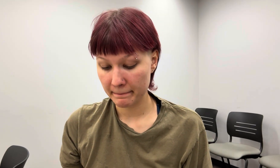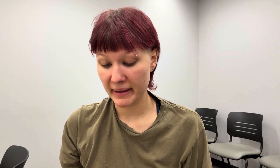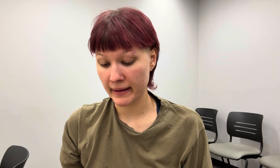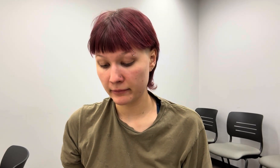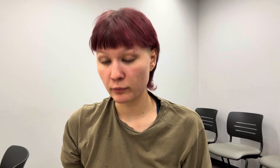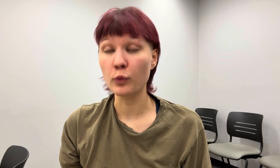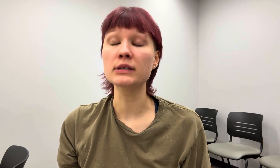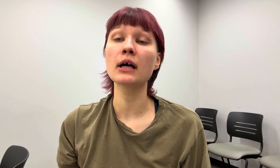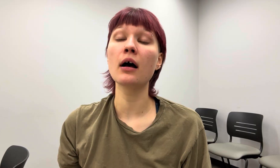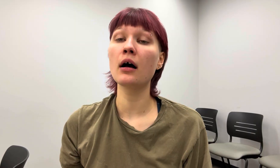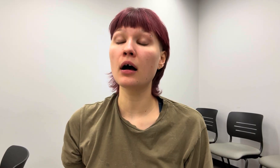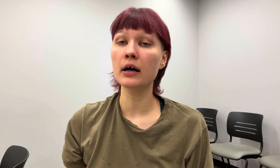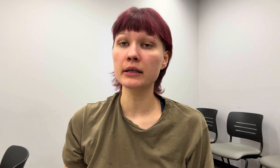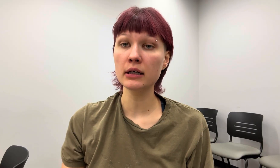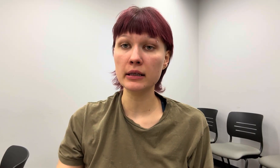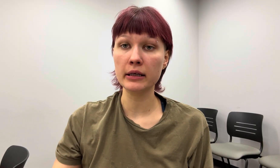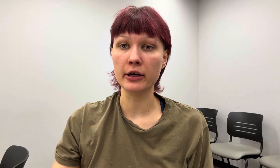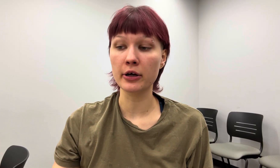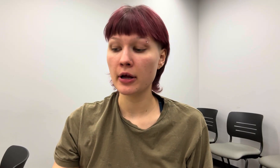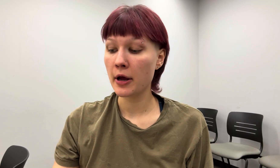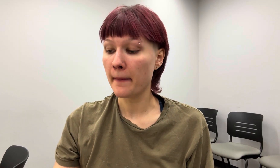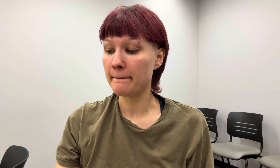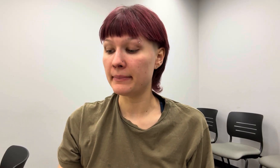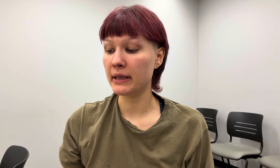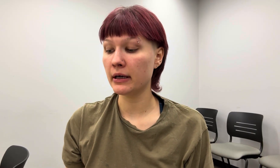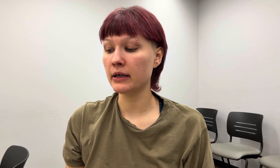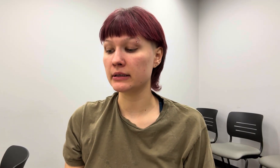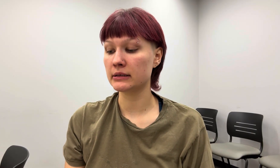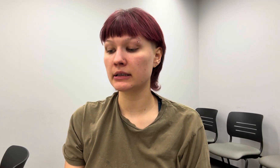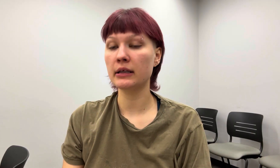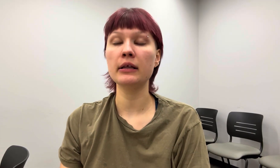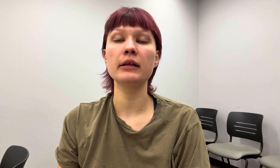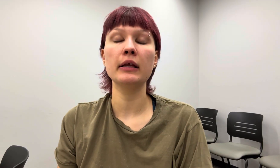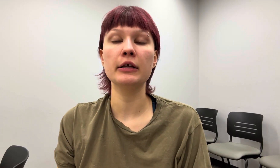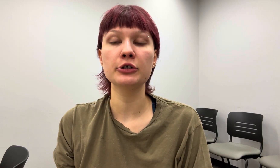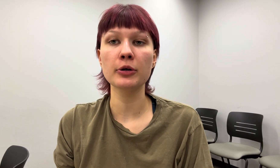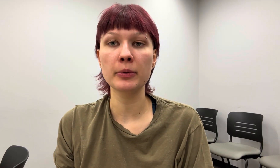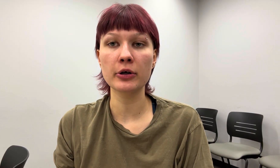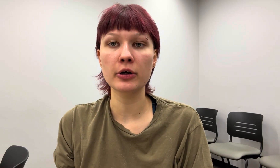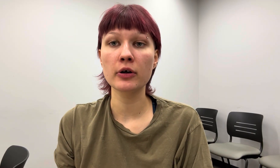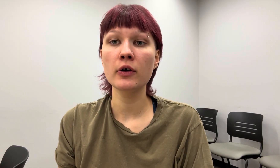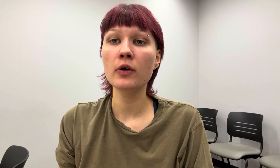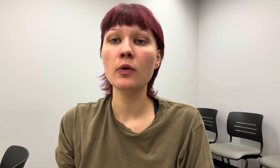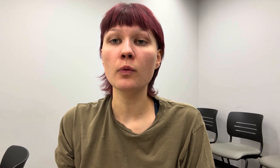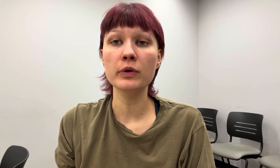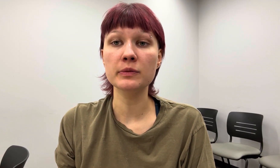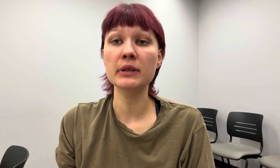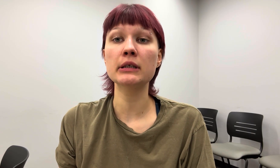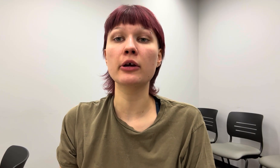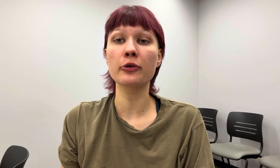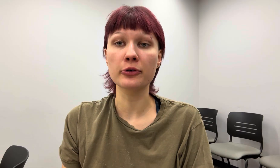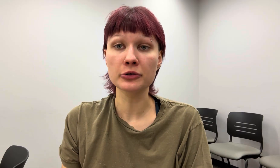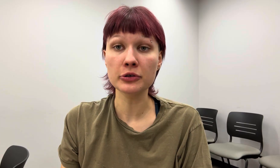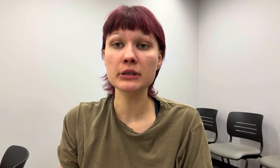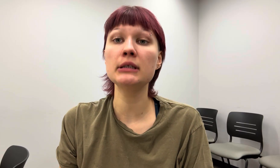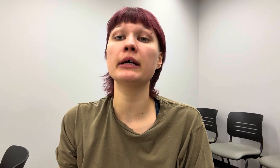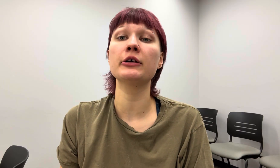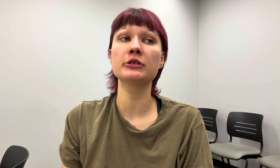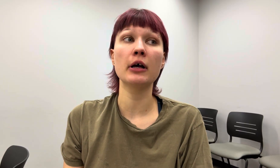bit was unclear because the interpreter was missing crucial details